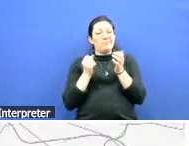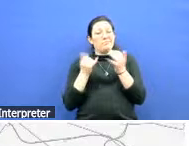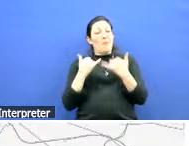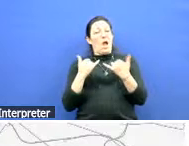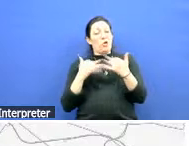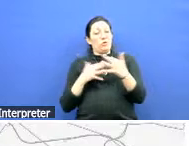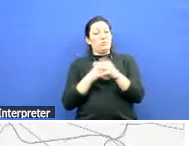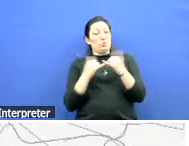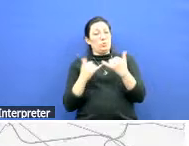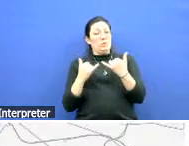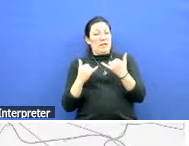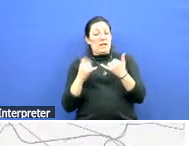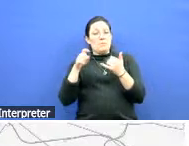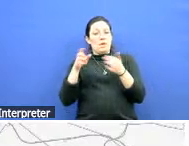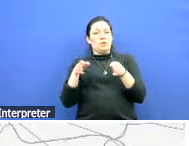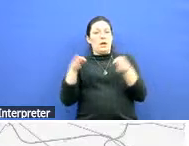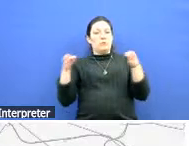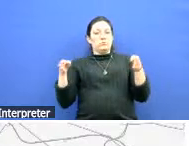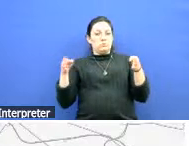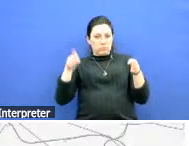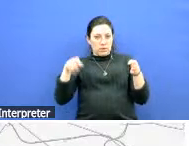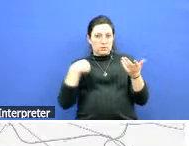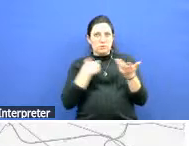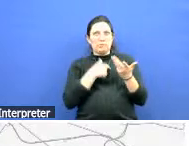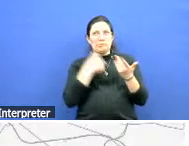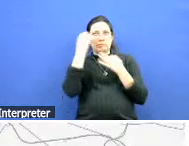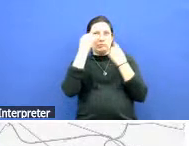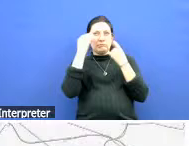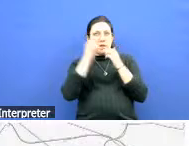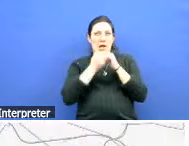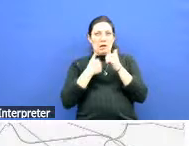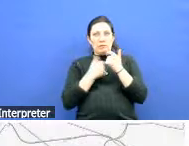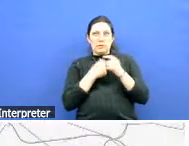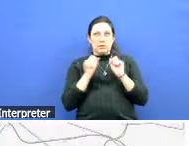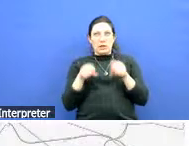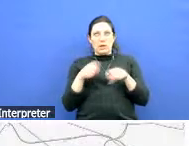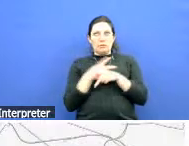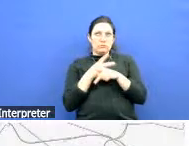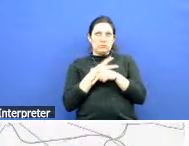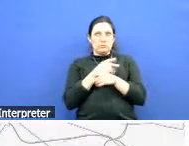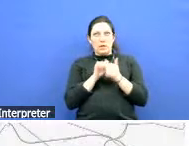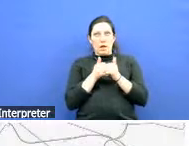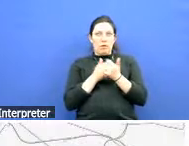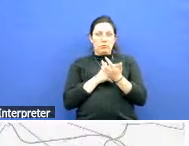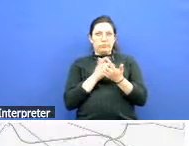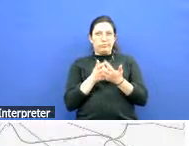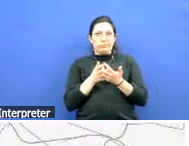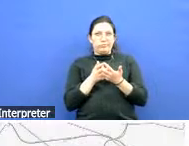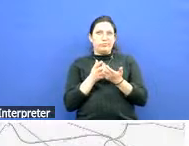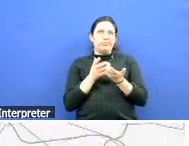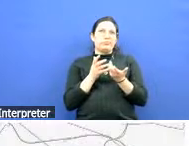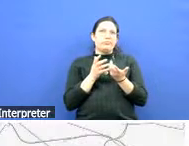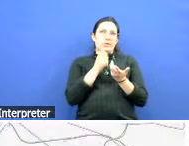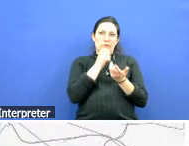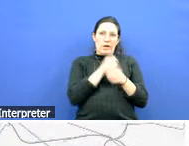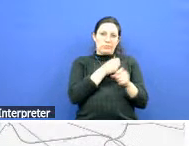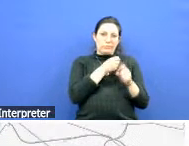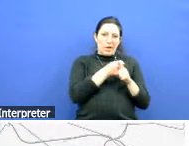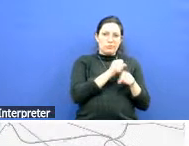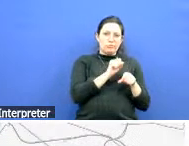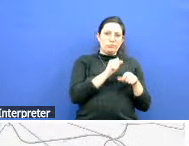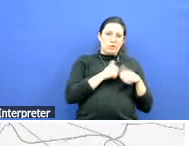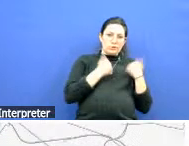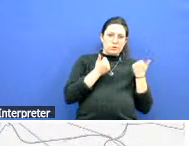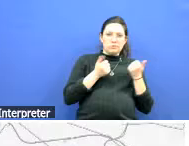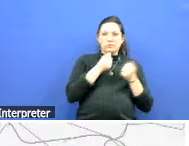today, and how we've come up with a way we think minimizes impacts as best we can to residential and private properties by utilizing some